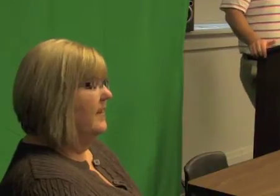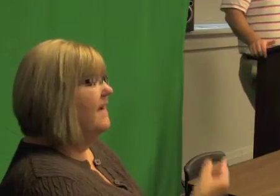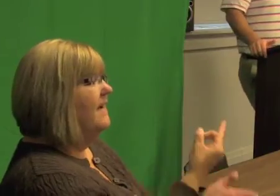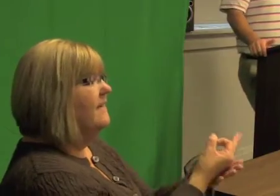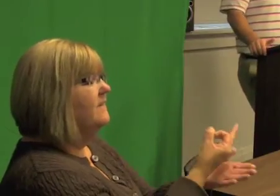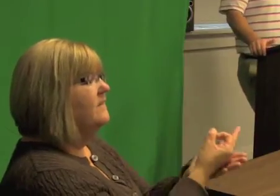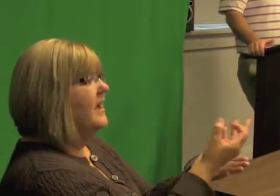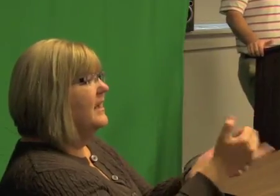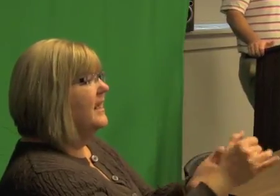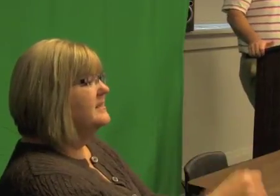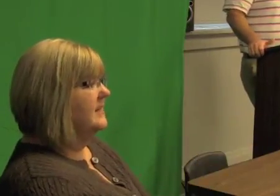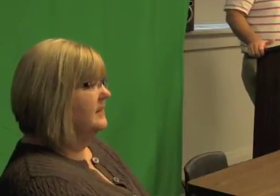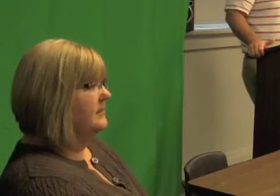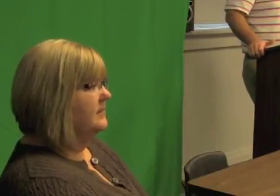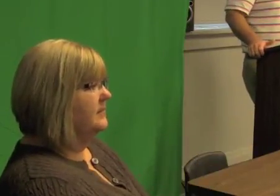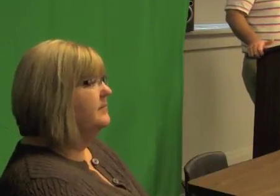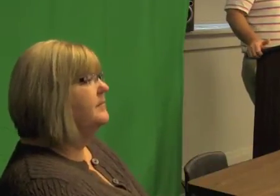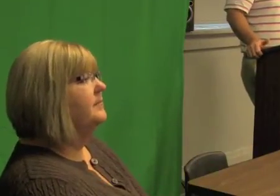Financing.